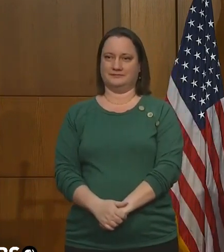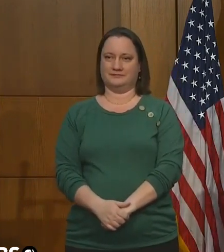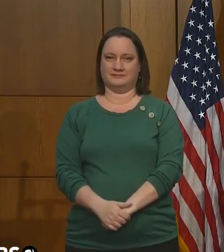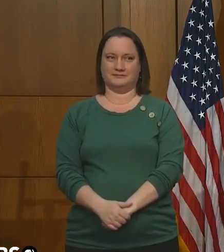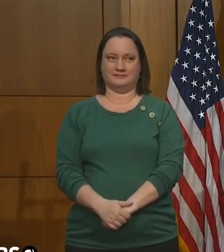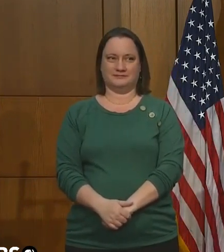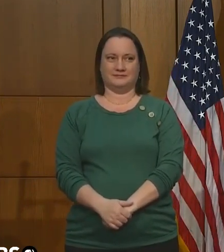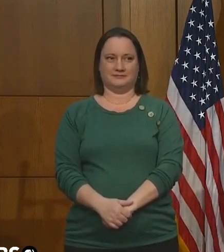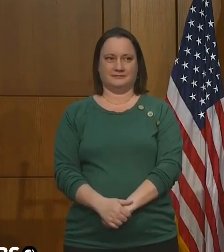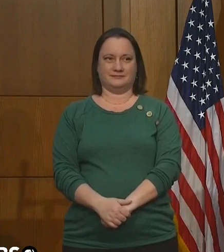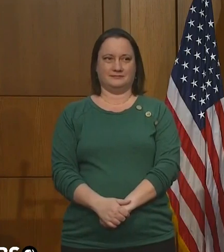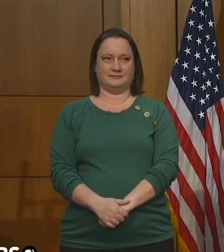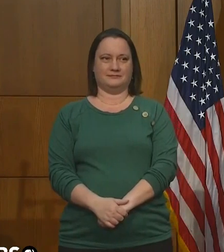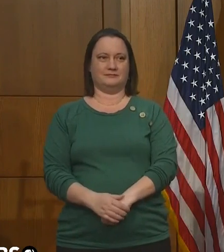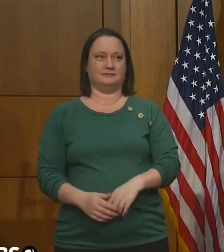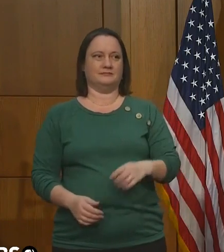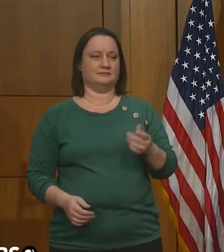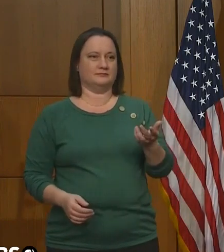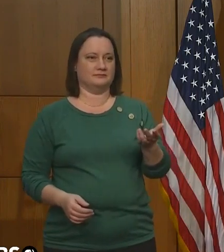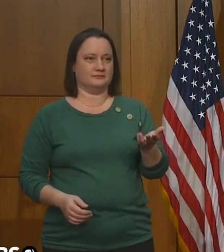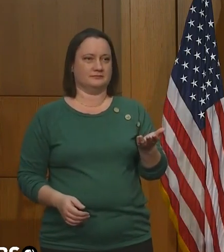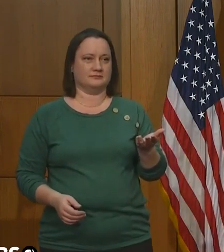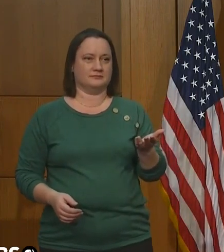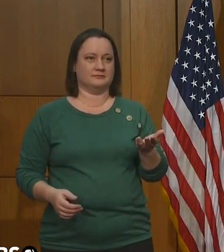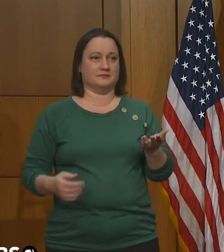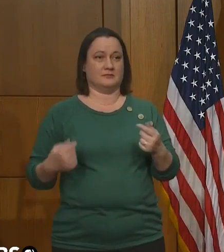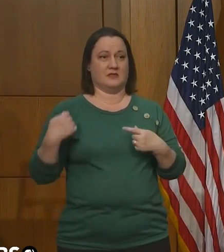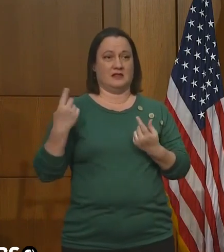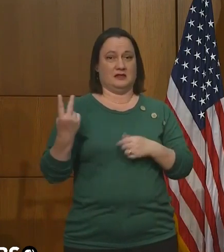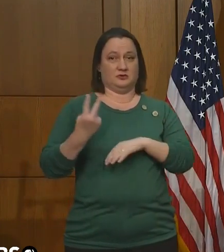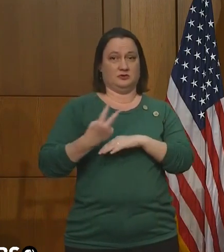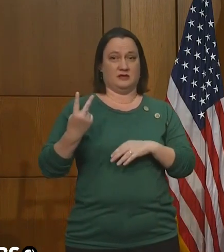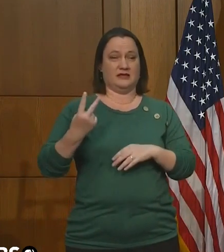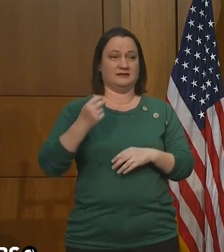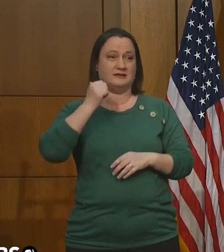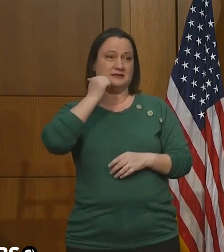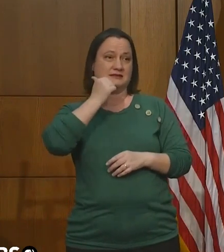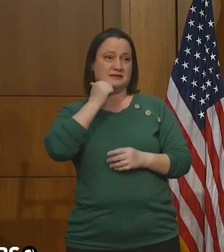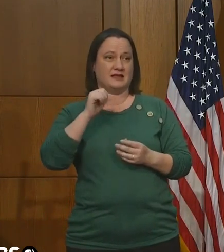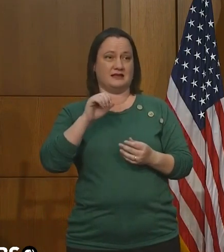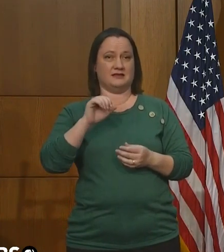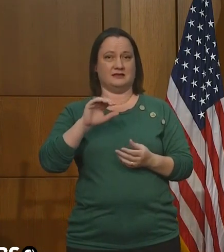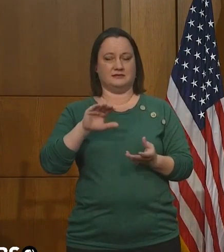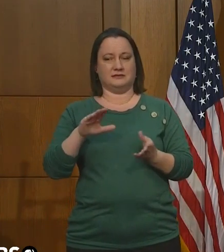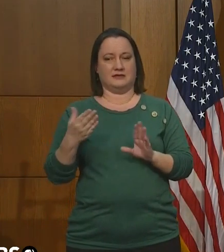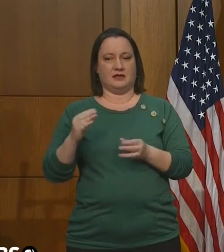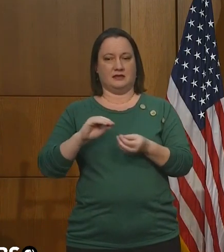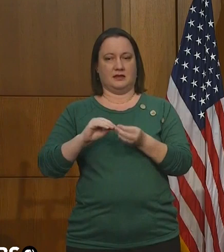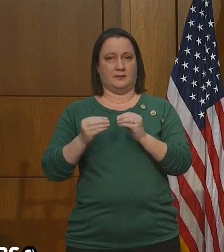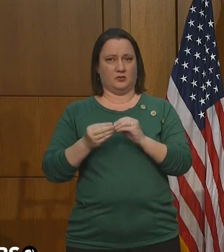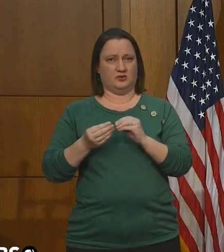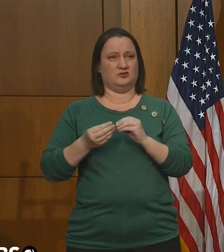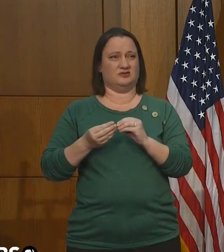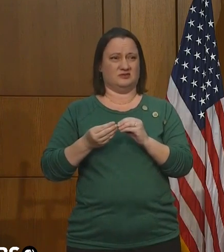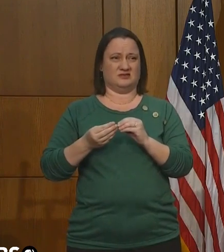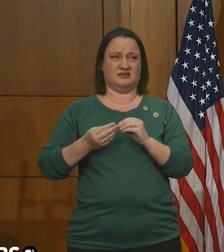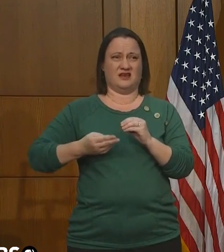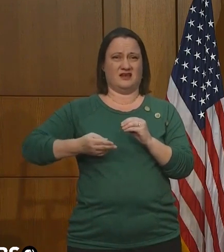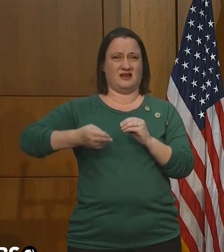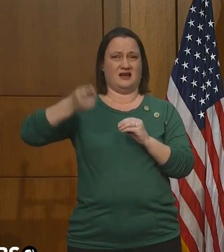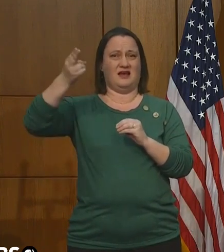Thank you. Governor, I think the last 2 days with daily deaths have been at their highest point. Is